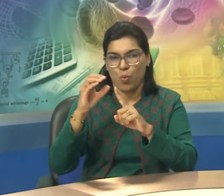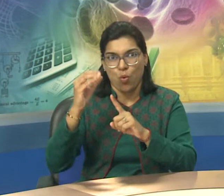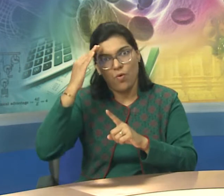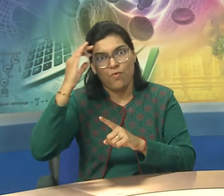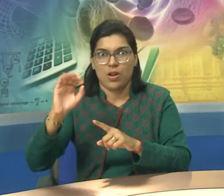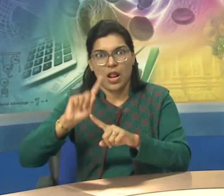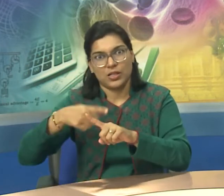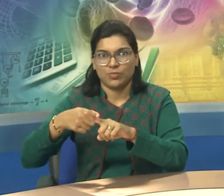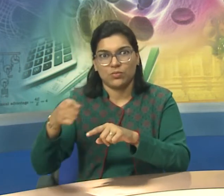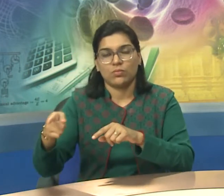They acquire